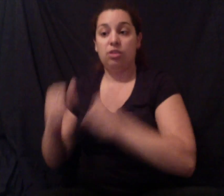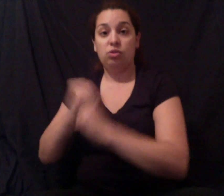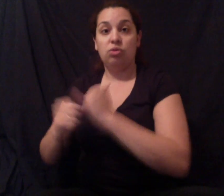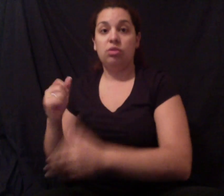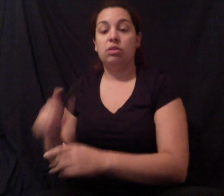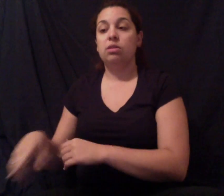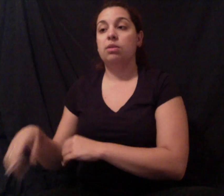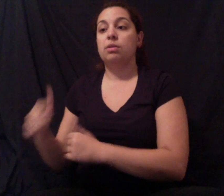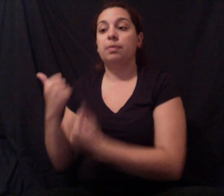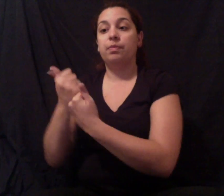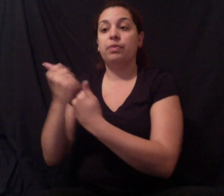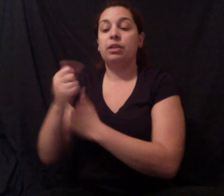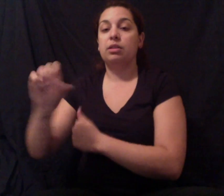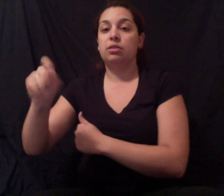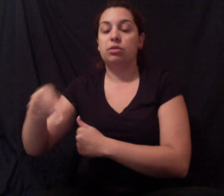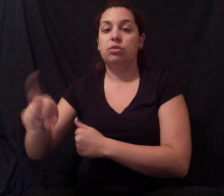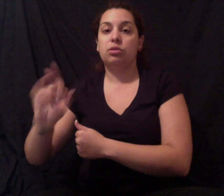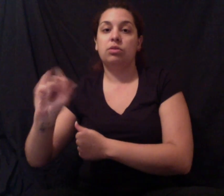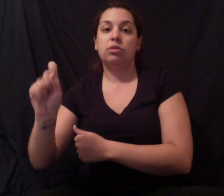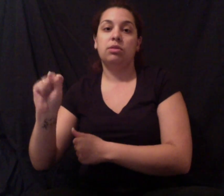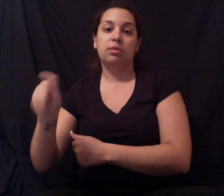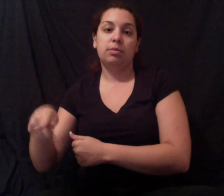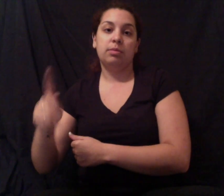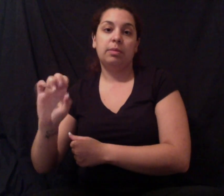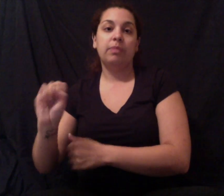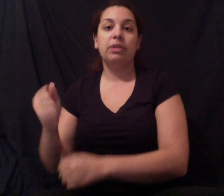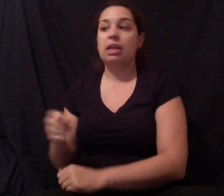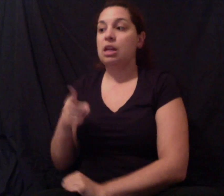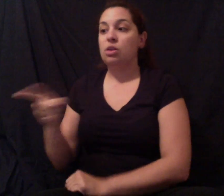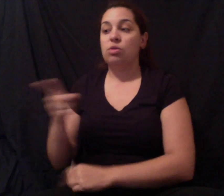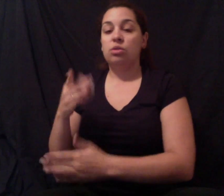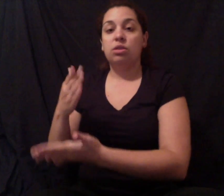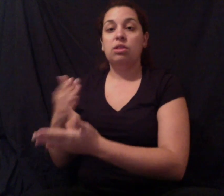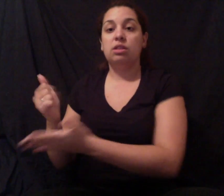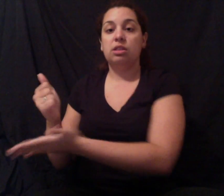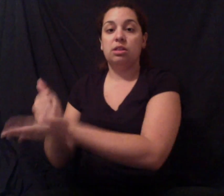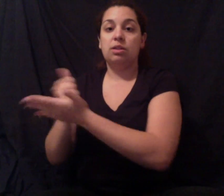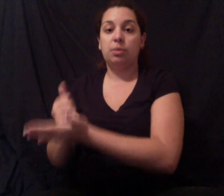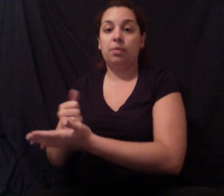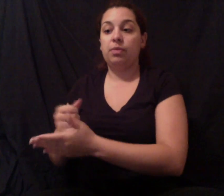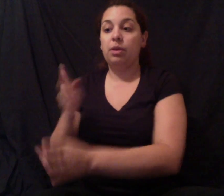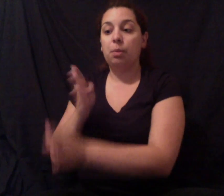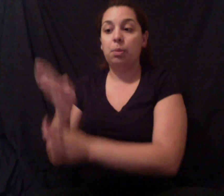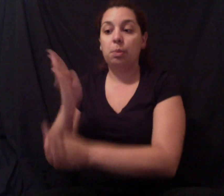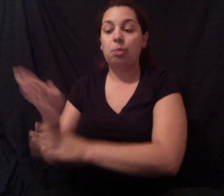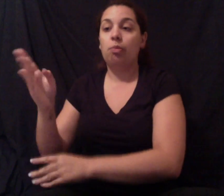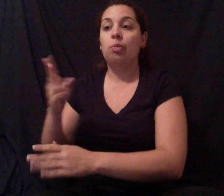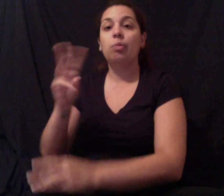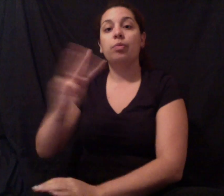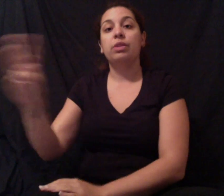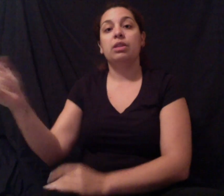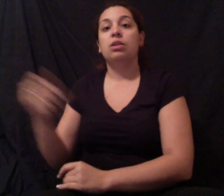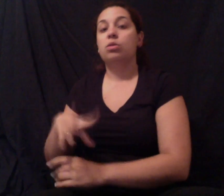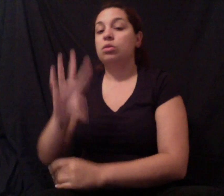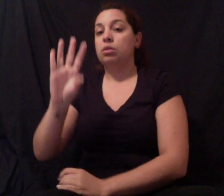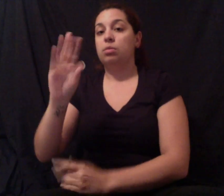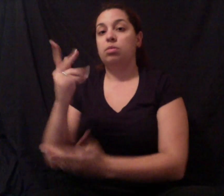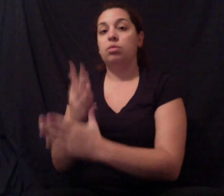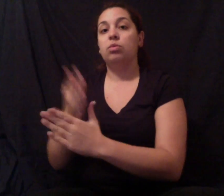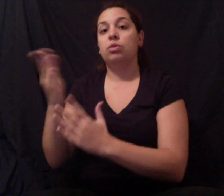This episode is brought to you by Squarespace. They're the all-in-one platform that makes it fast and easy to create your own professional website or online